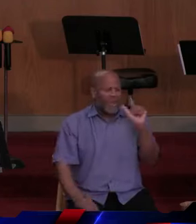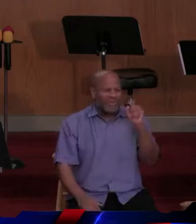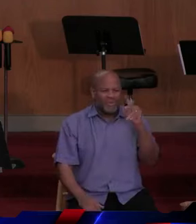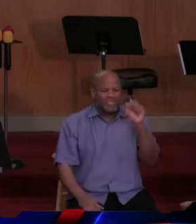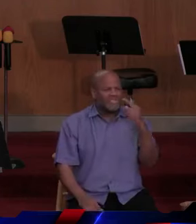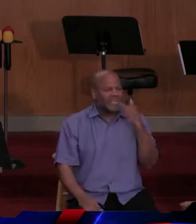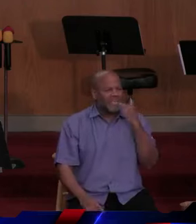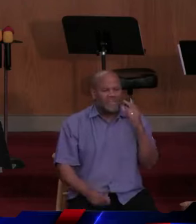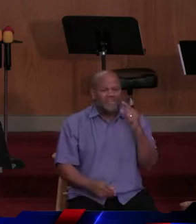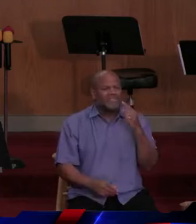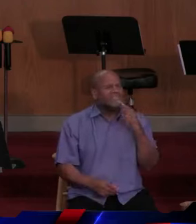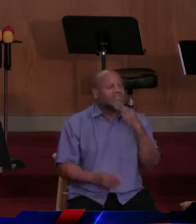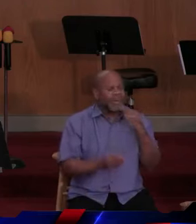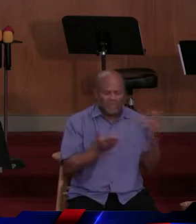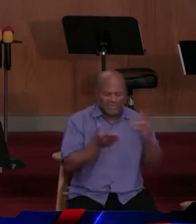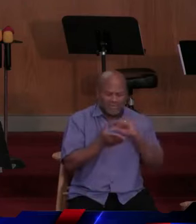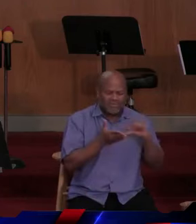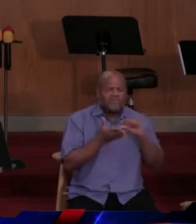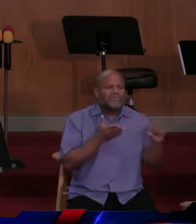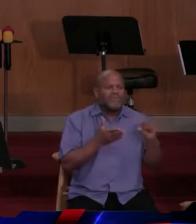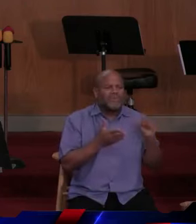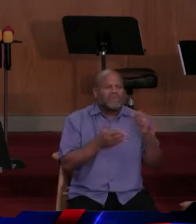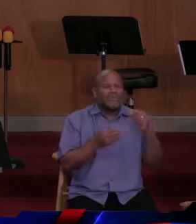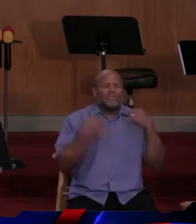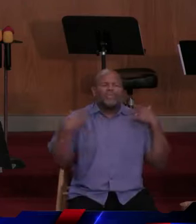What it said, make a joyful noise unto the Lord,